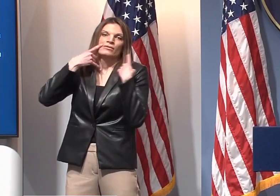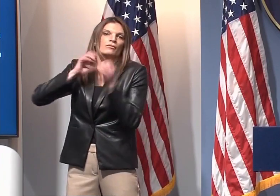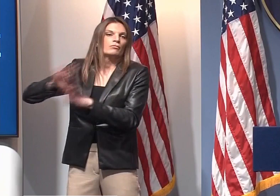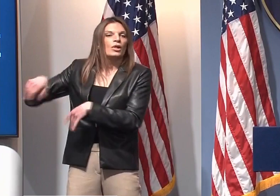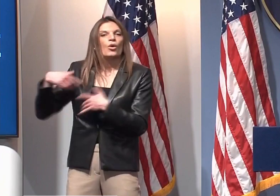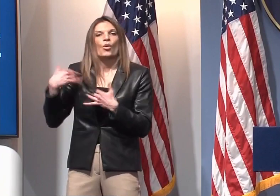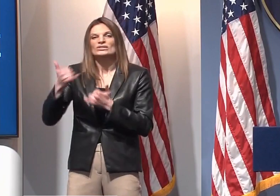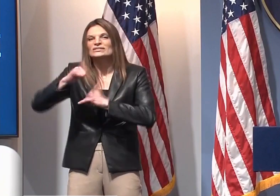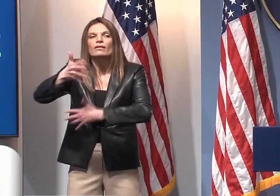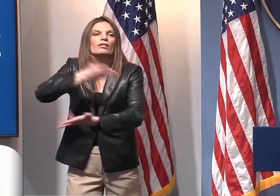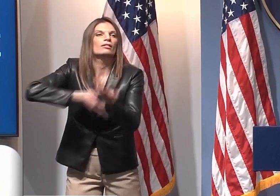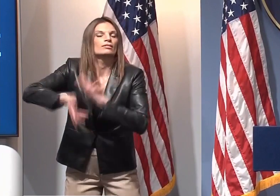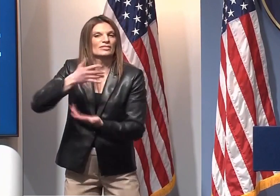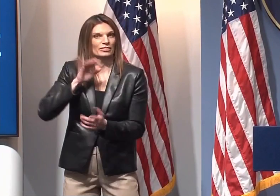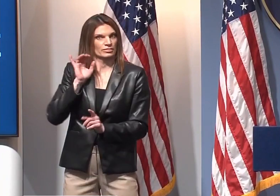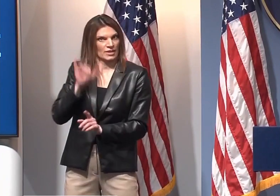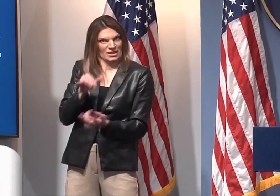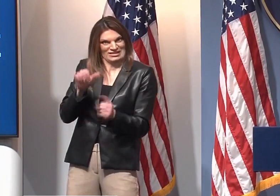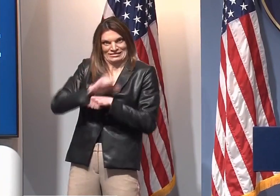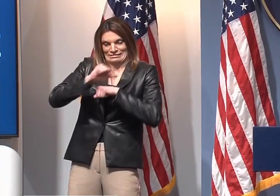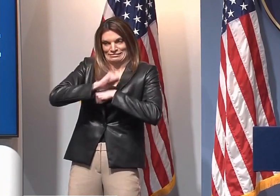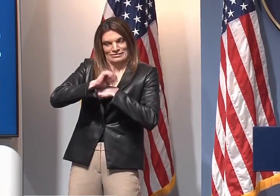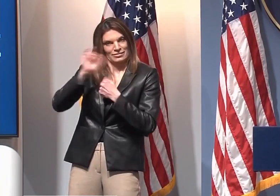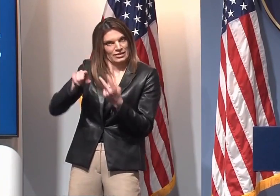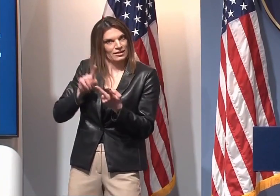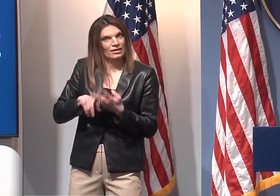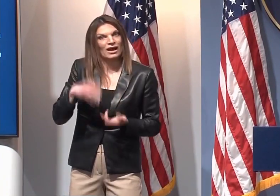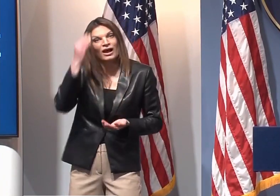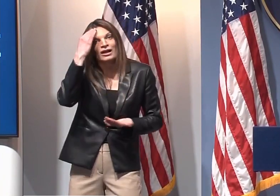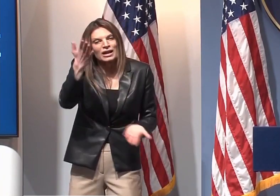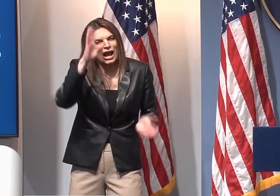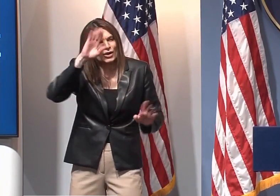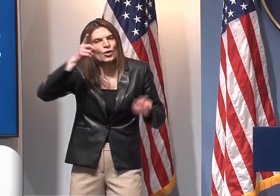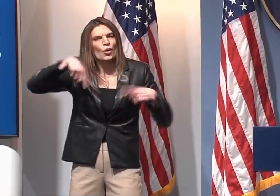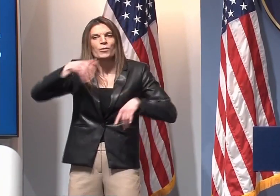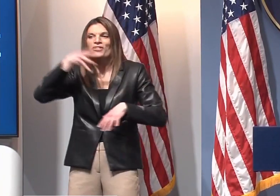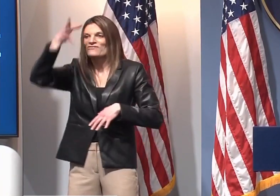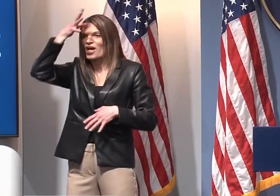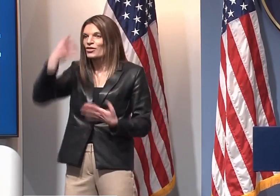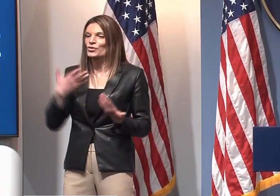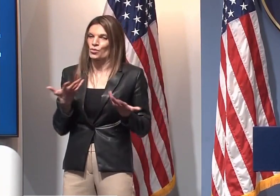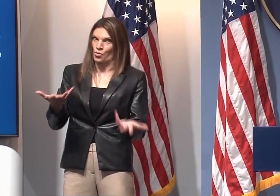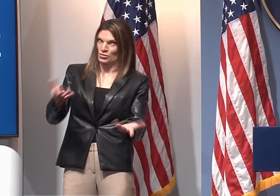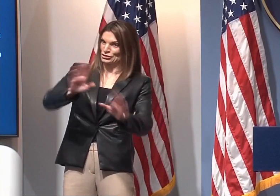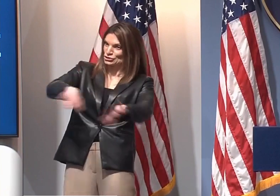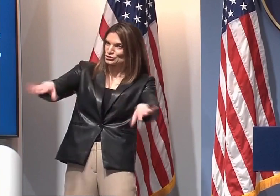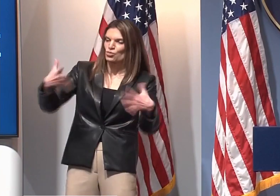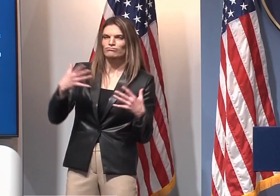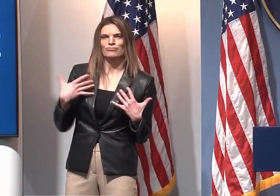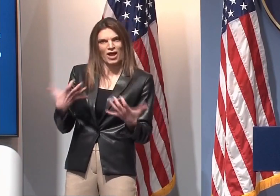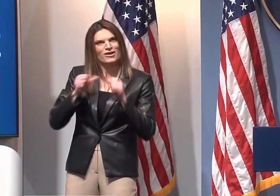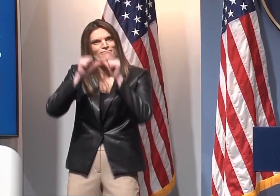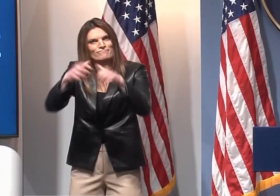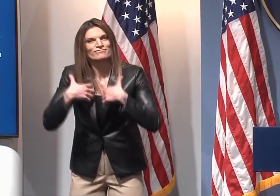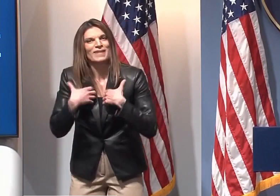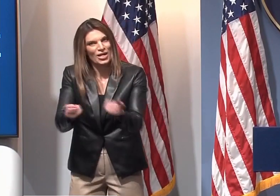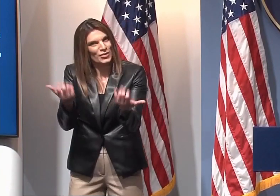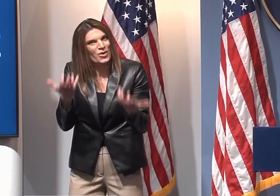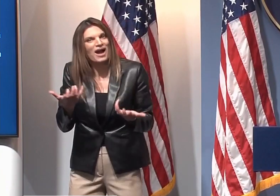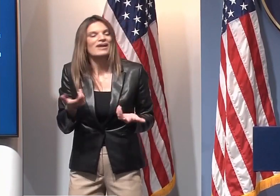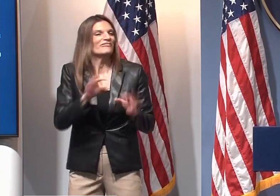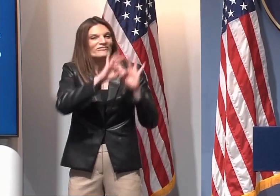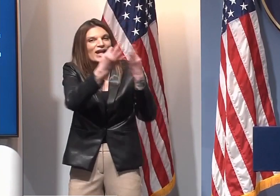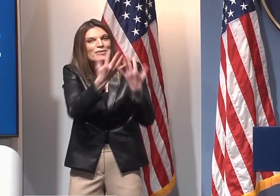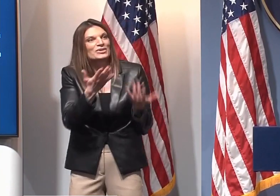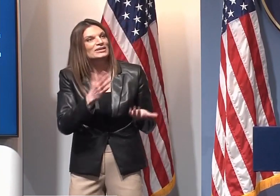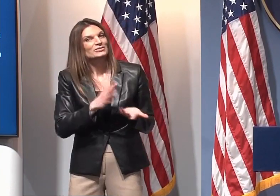parent wants to see their child get COVID-19. I know that none of us wants to see a loved one get sick. And yet,